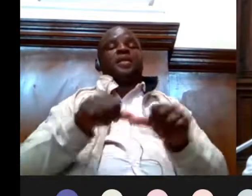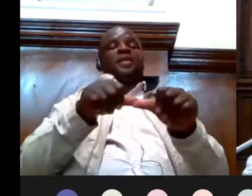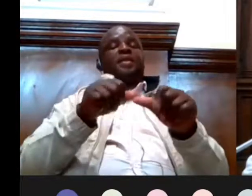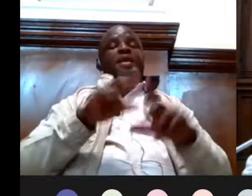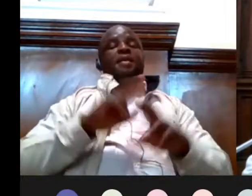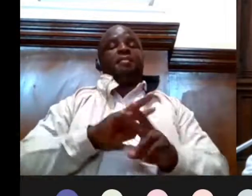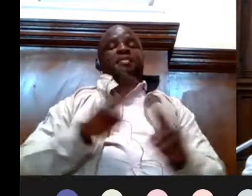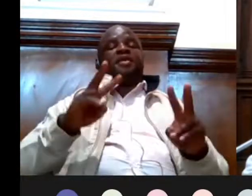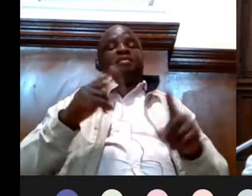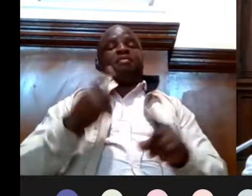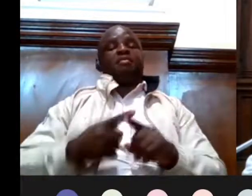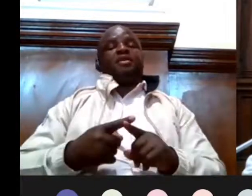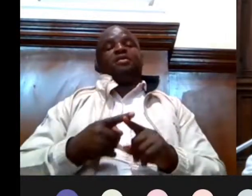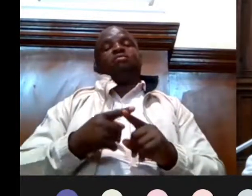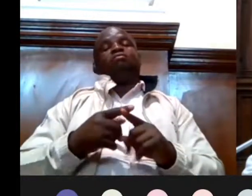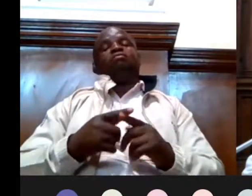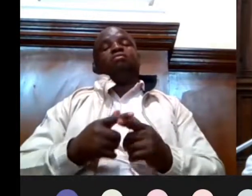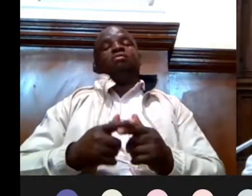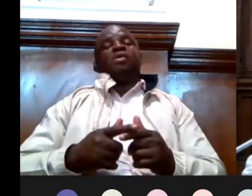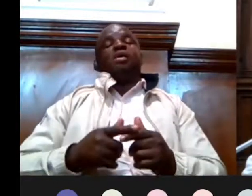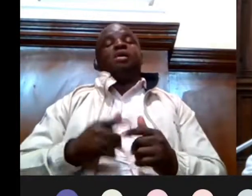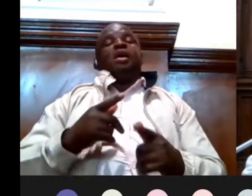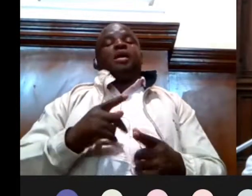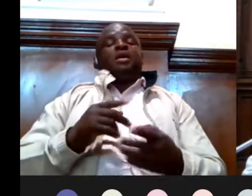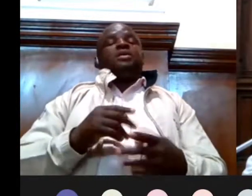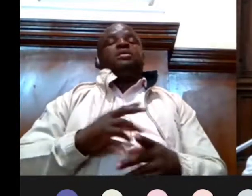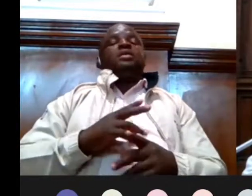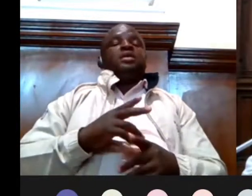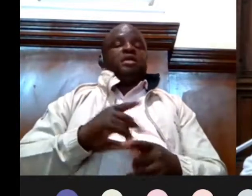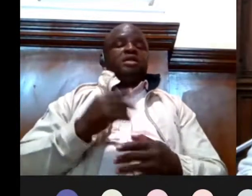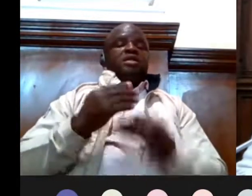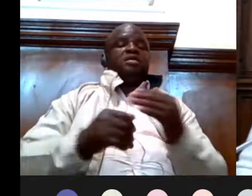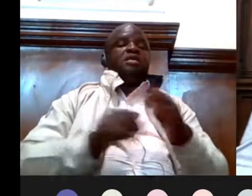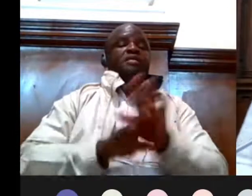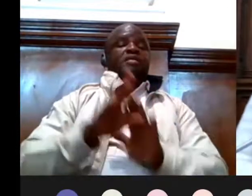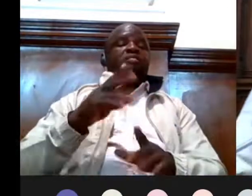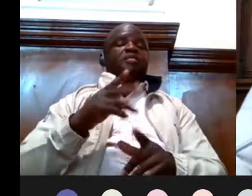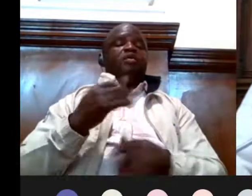sustainable, peaceful, and society promised in our government's program of